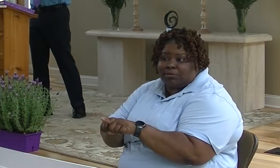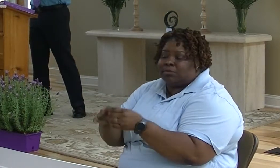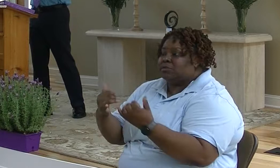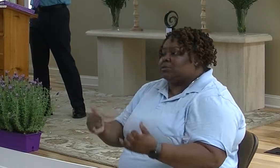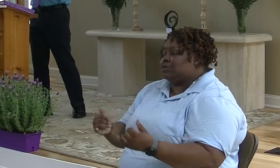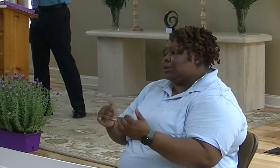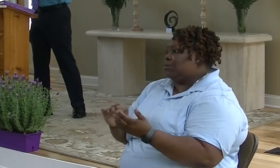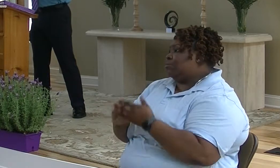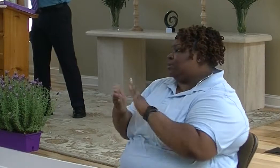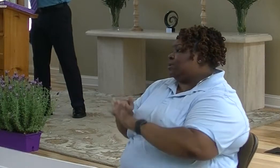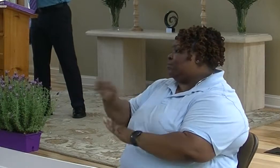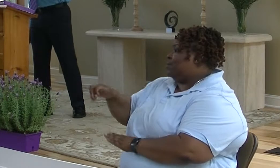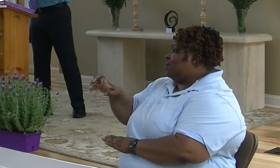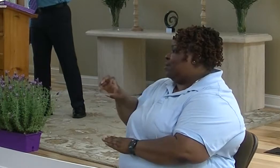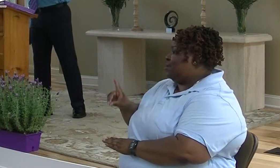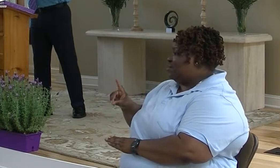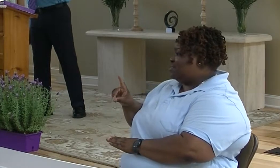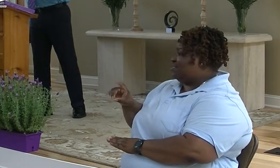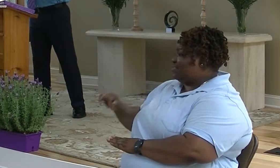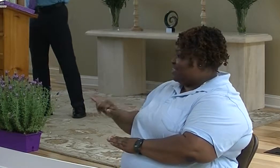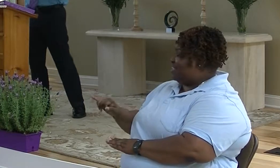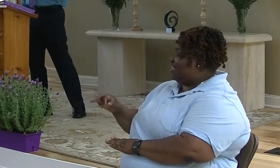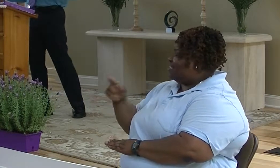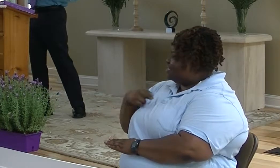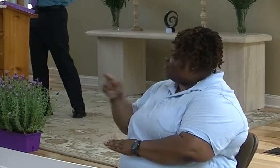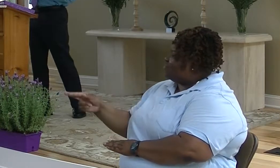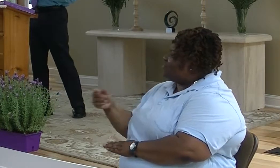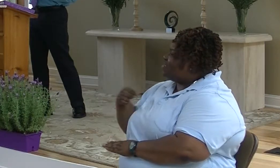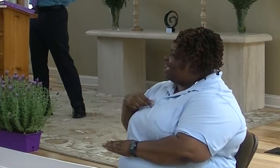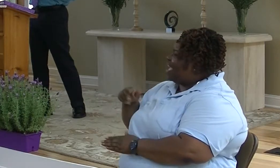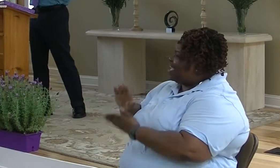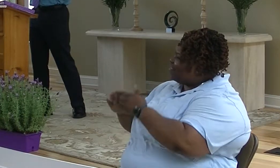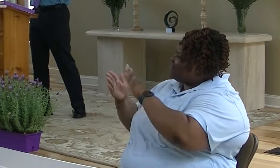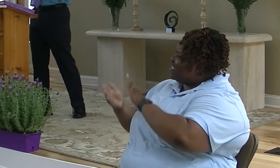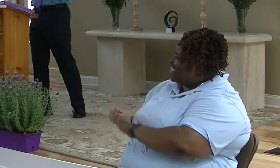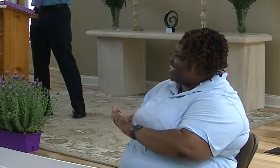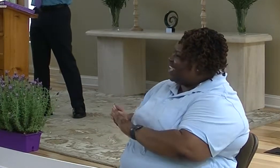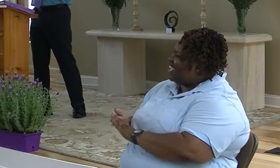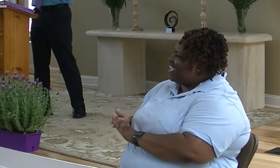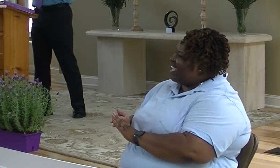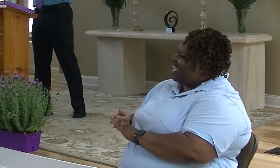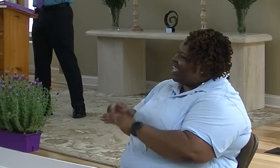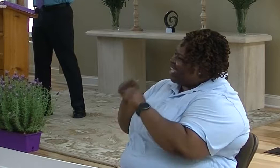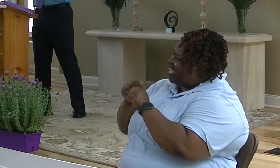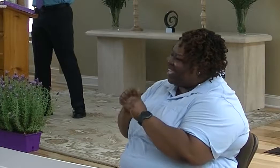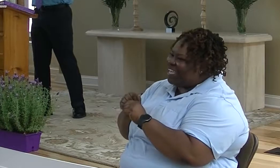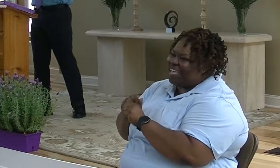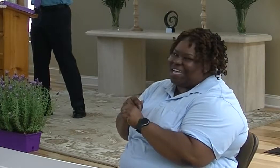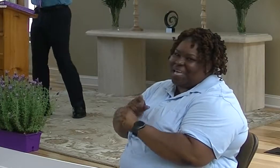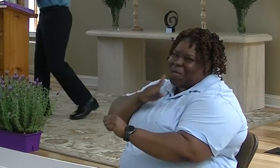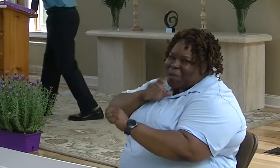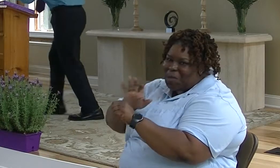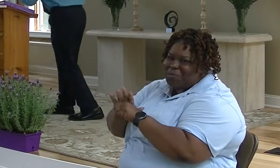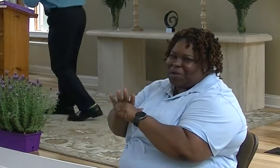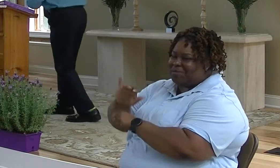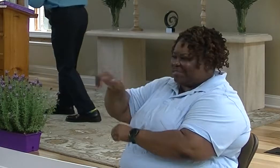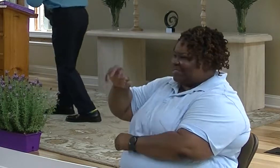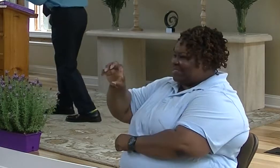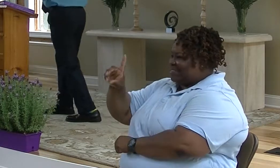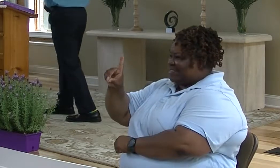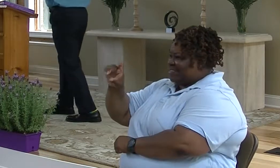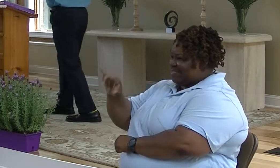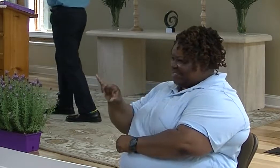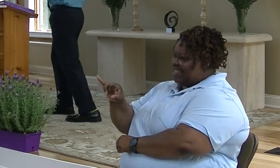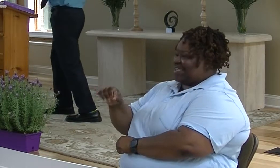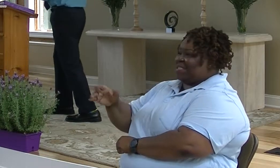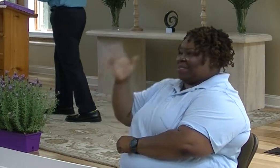actual religion. I should know, I became an ordained Jedi several years ago. I didn't believe it.